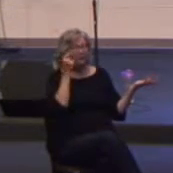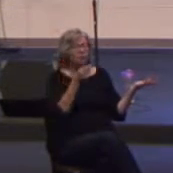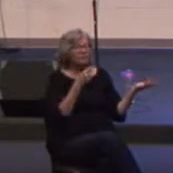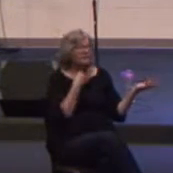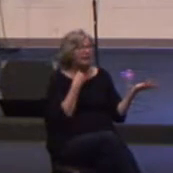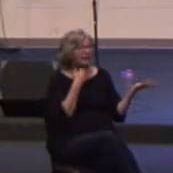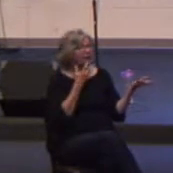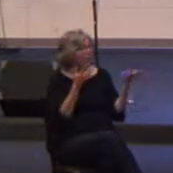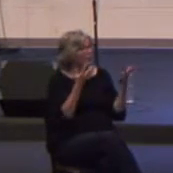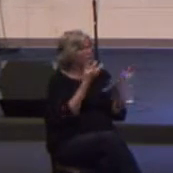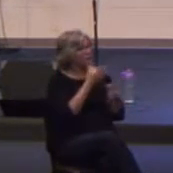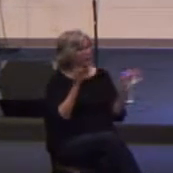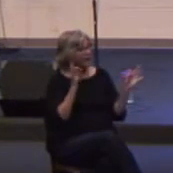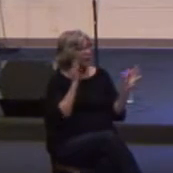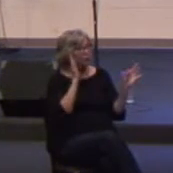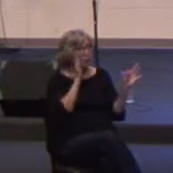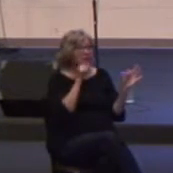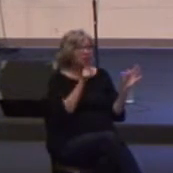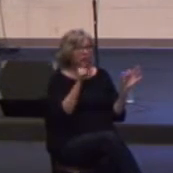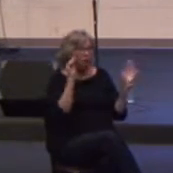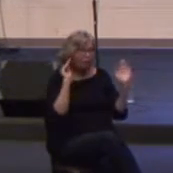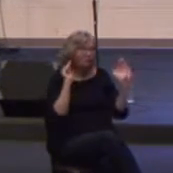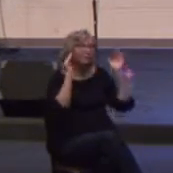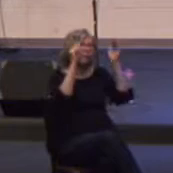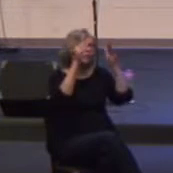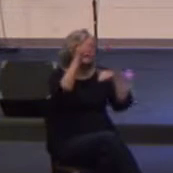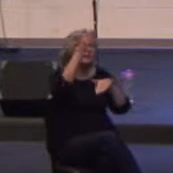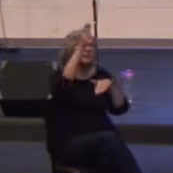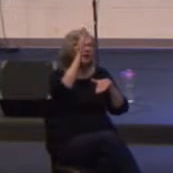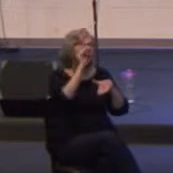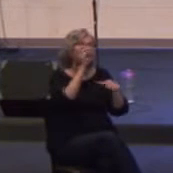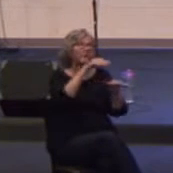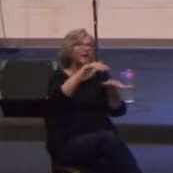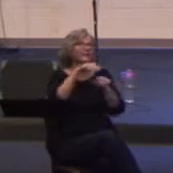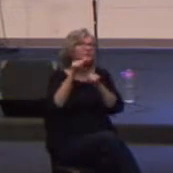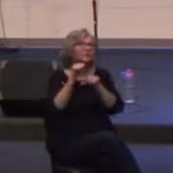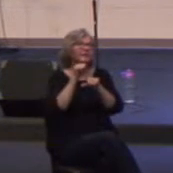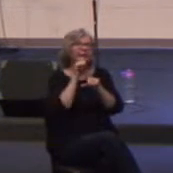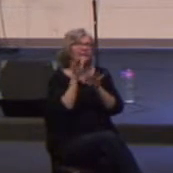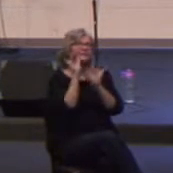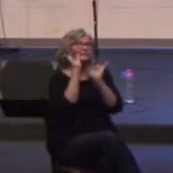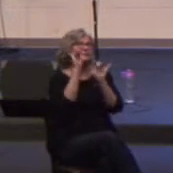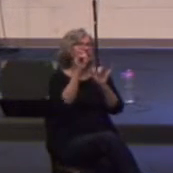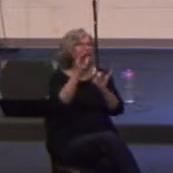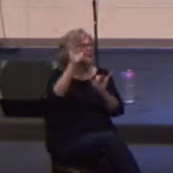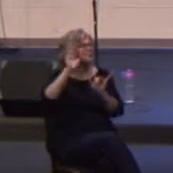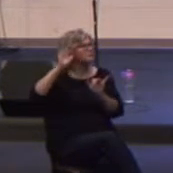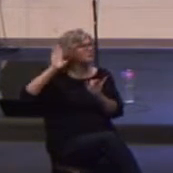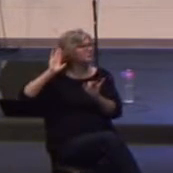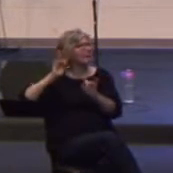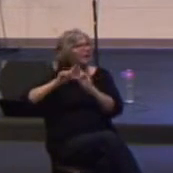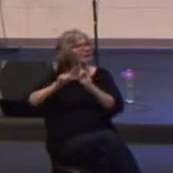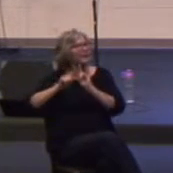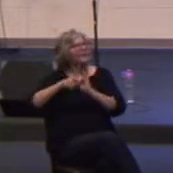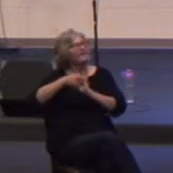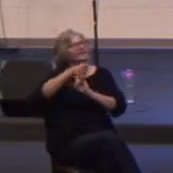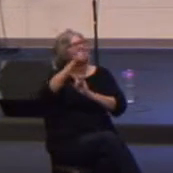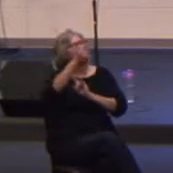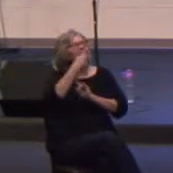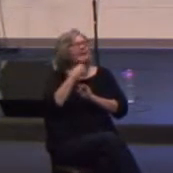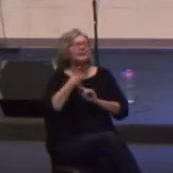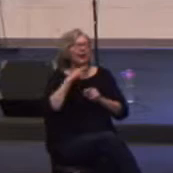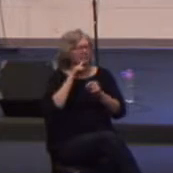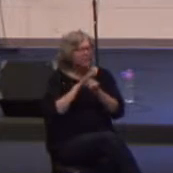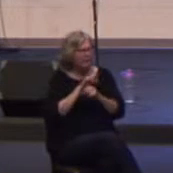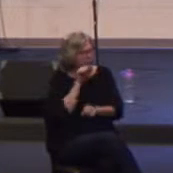same choice by turning to the God of the Exodus, who didn't simply stay the God of the Exodus, but said, you know what, I'm so committed to you and your freedom